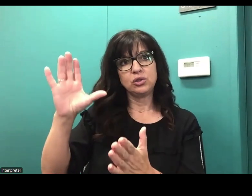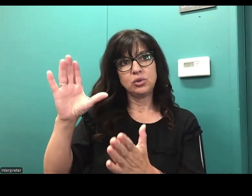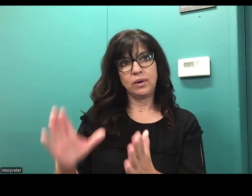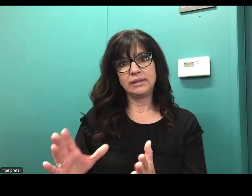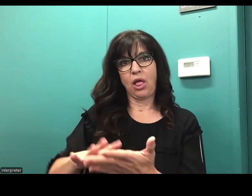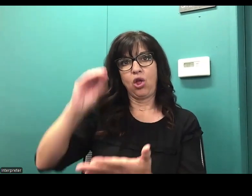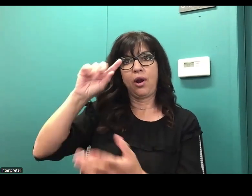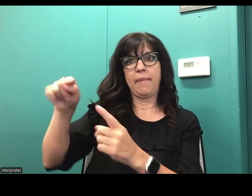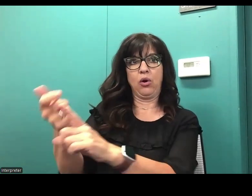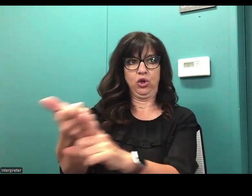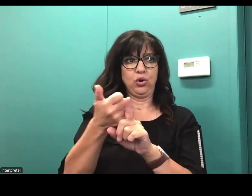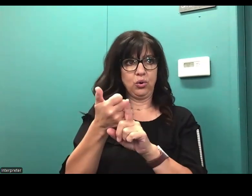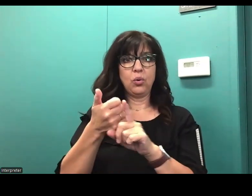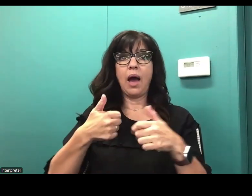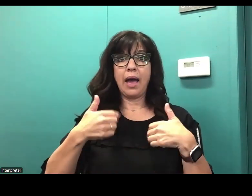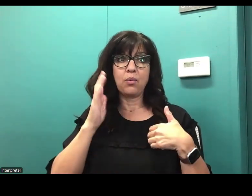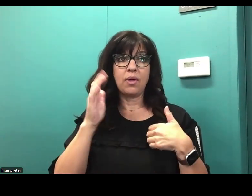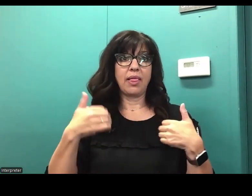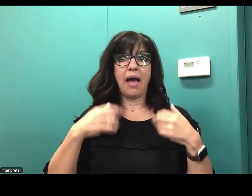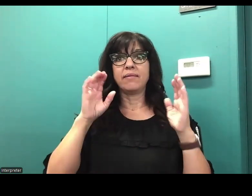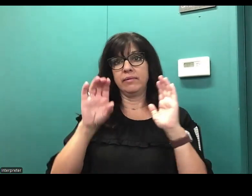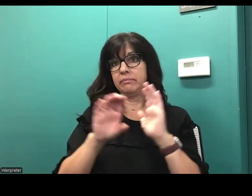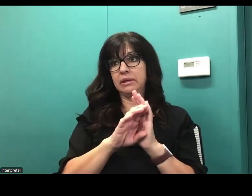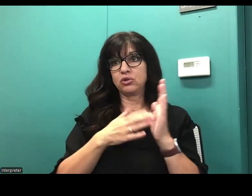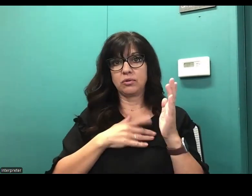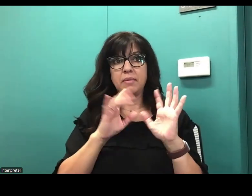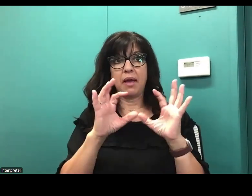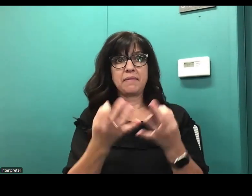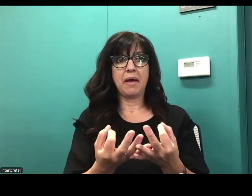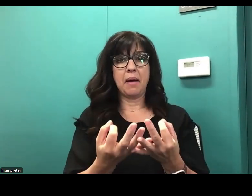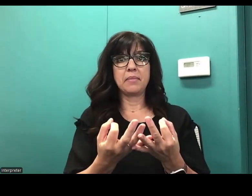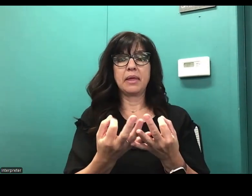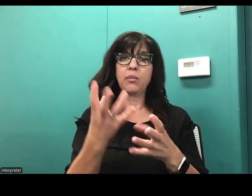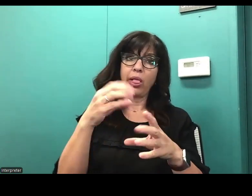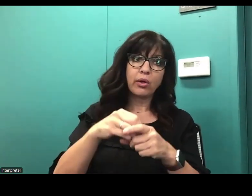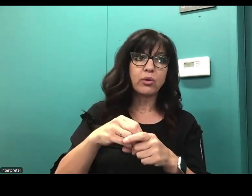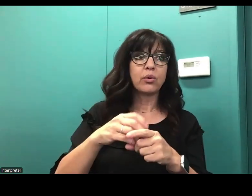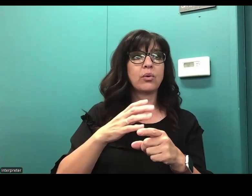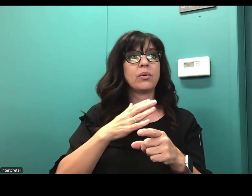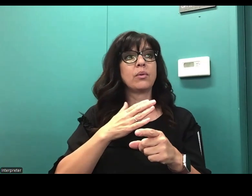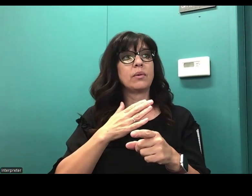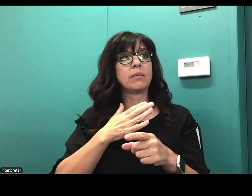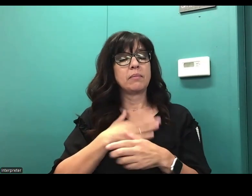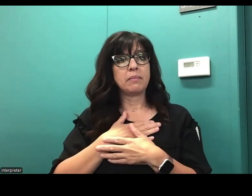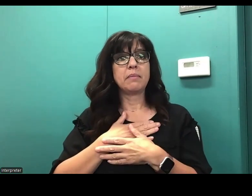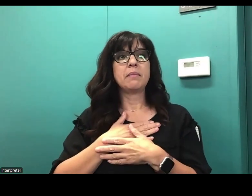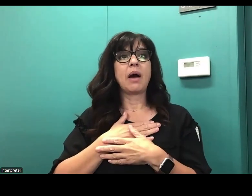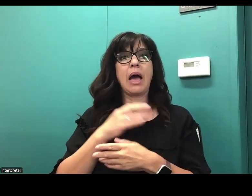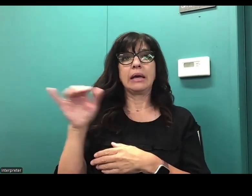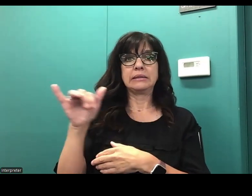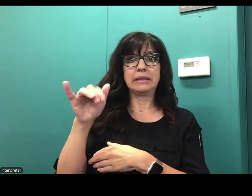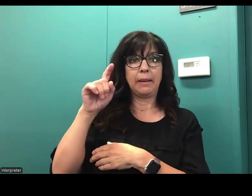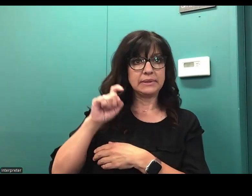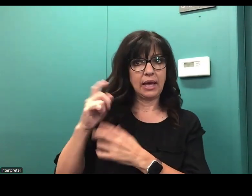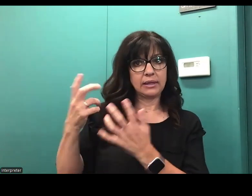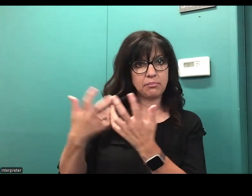I'm going to have a photo of my family that's going to include my same-sex partner,